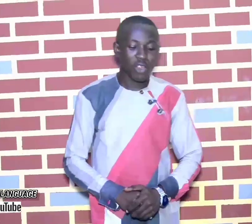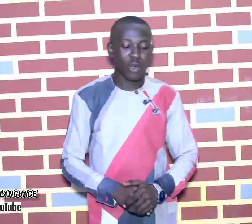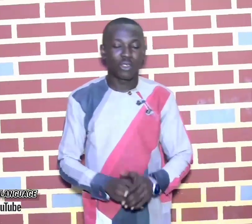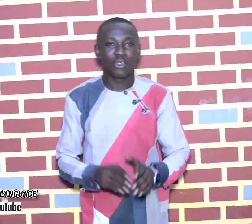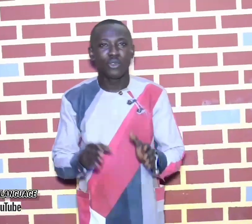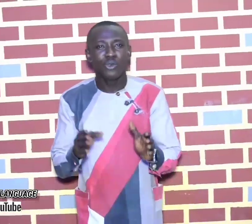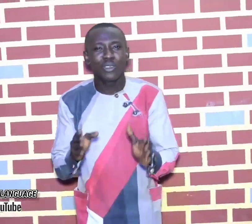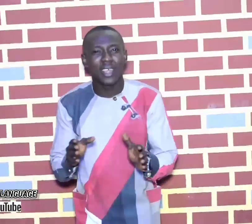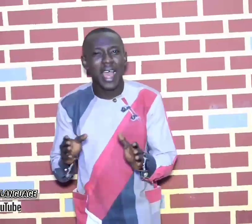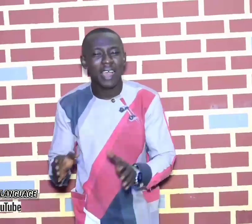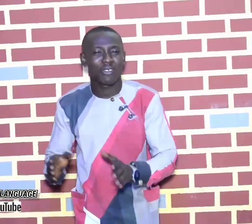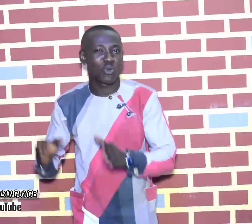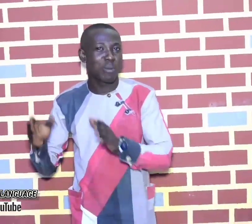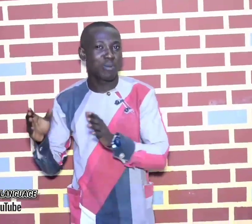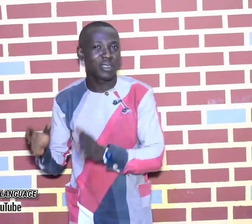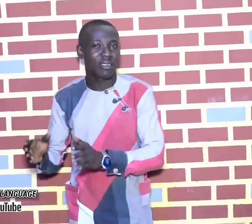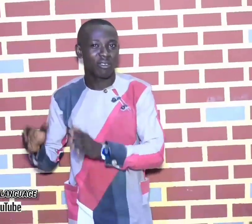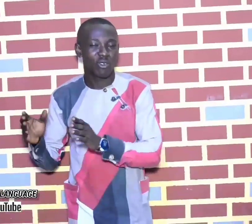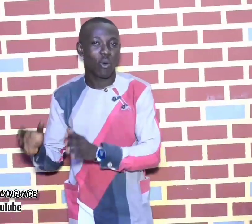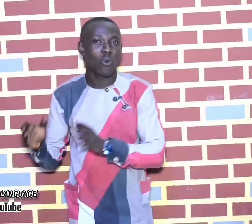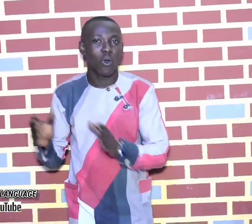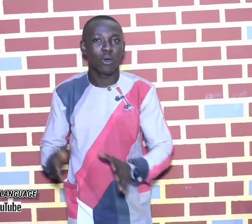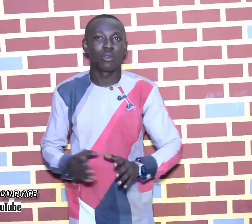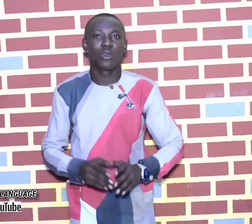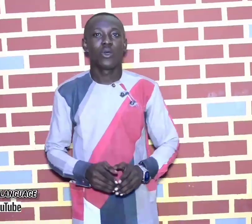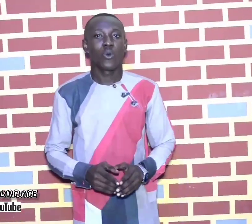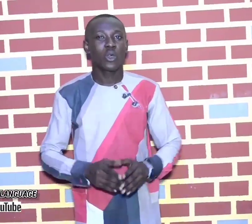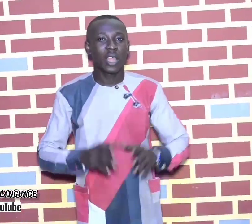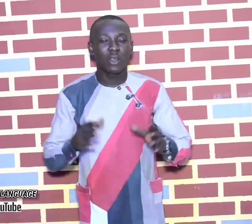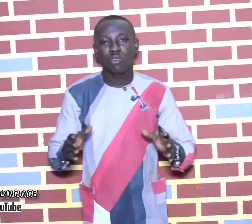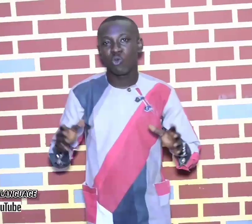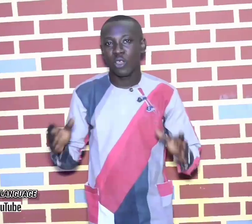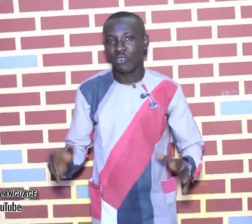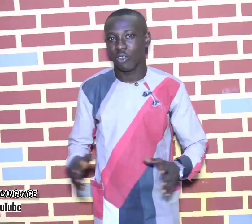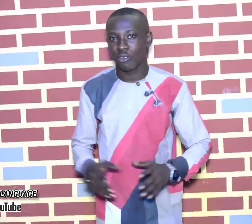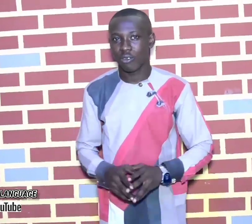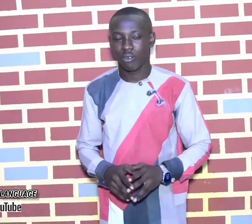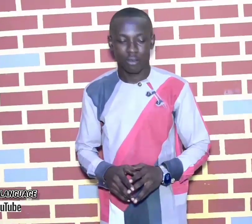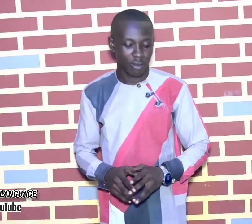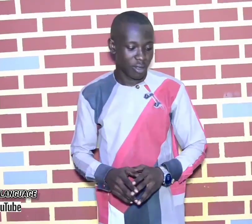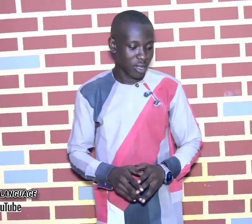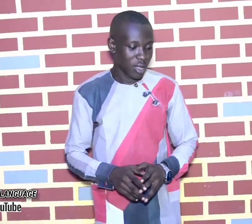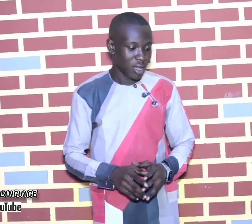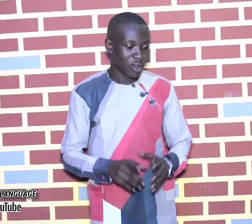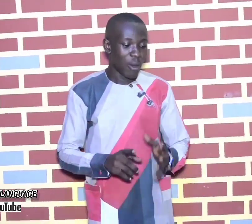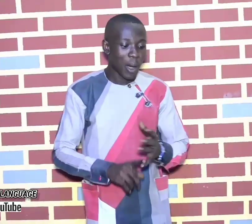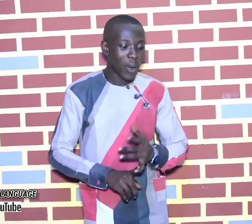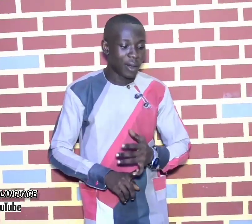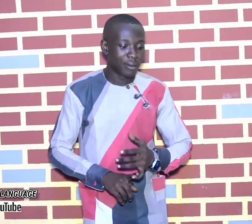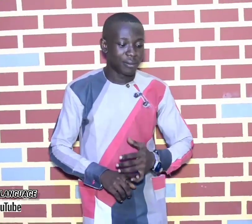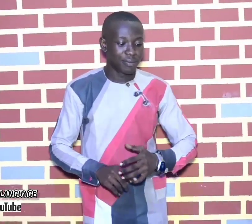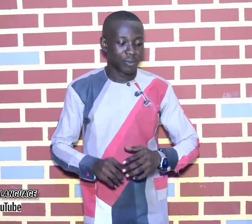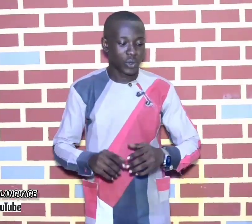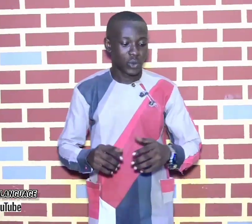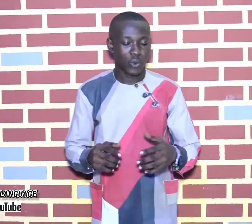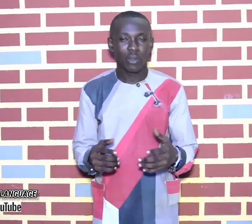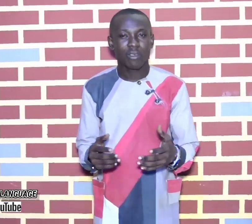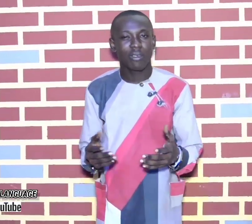Question you need to ask when meeting someone. What are those questions? Number one, what is your